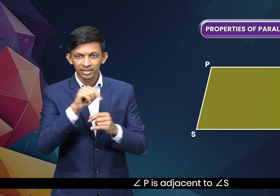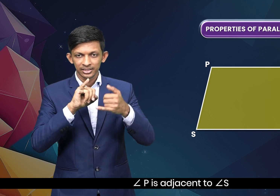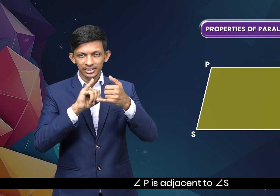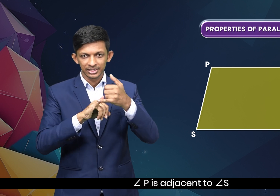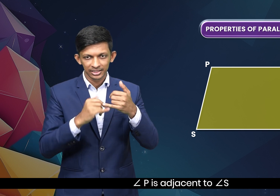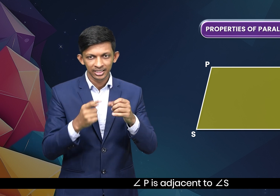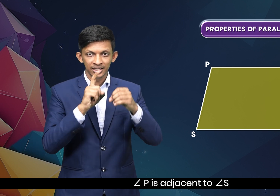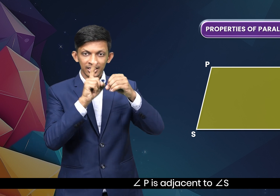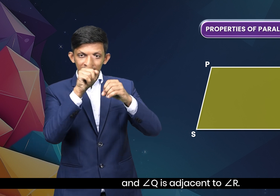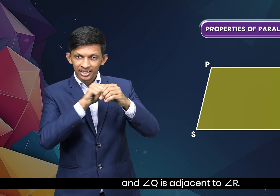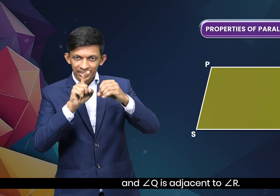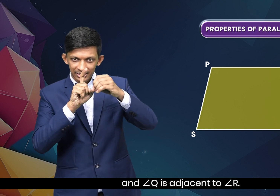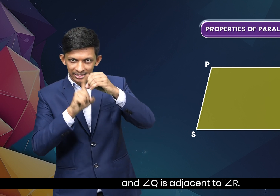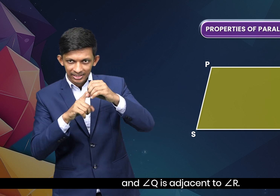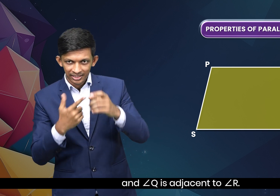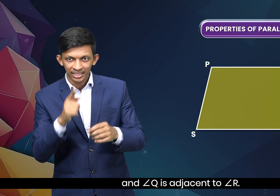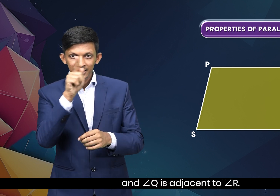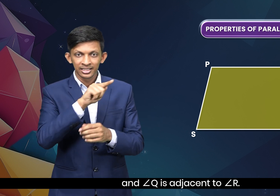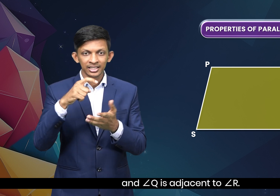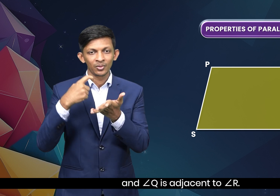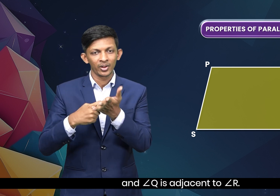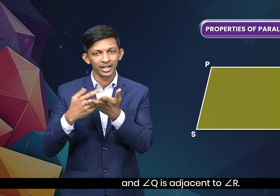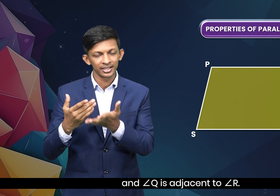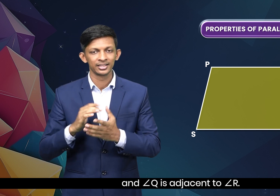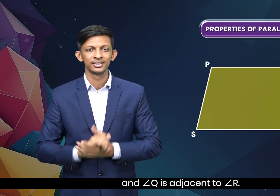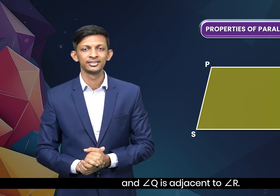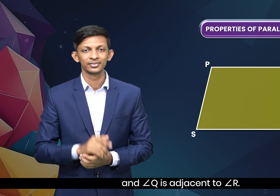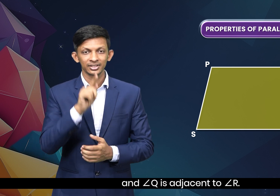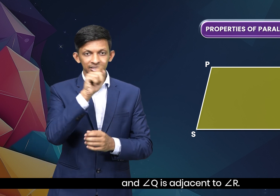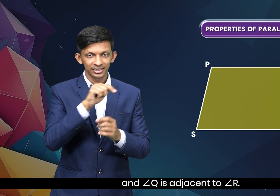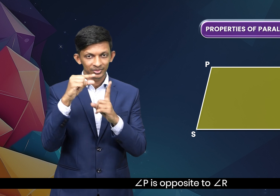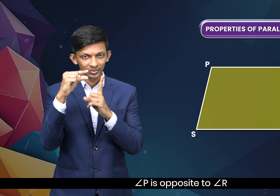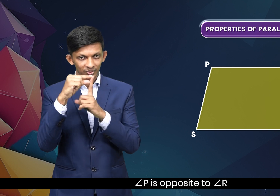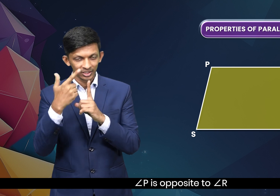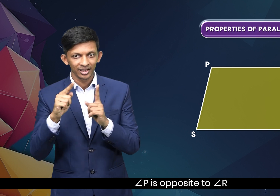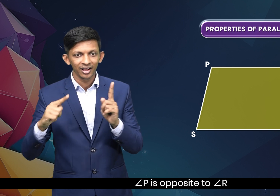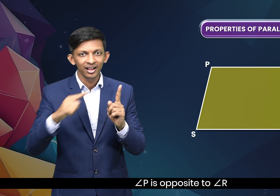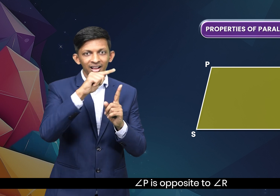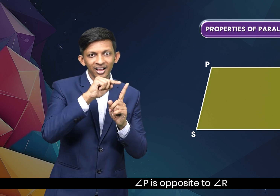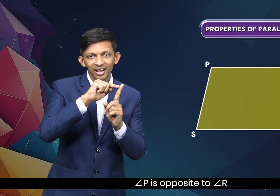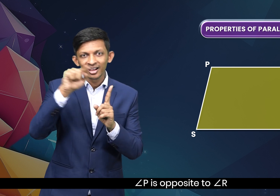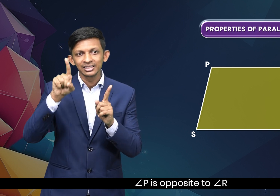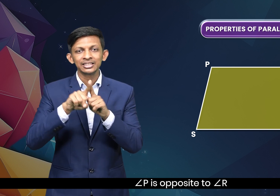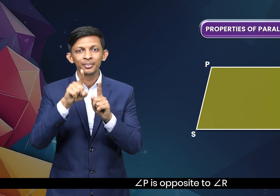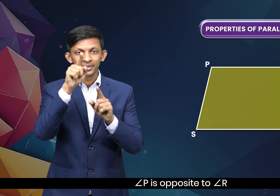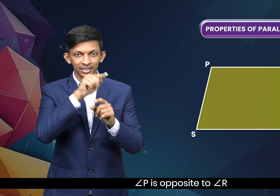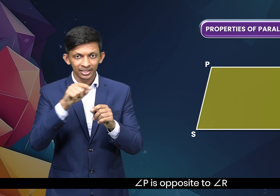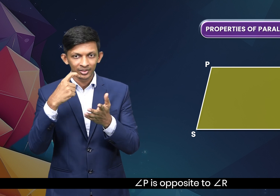to angle S and angle Q is adjacent to angle R. Angle P is opposite to angle R